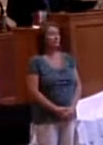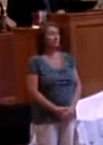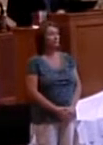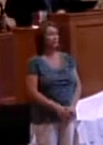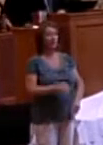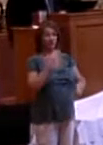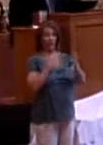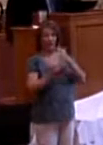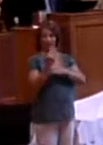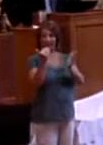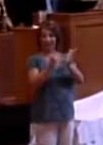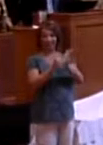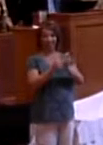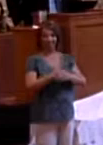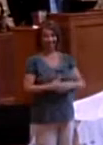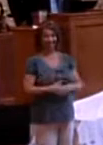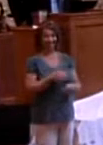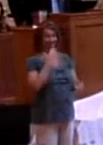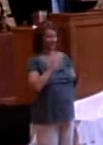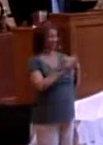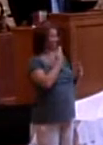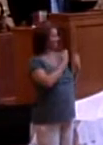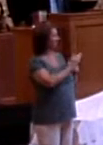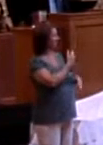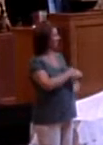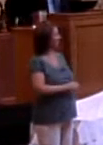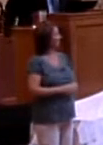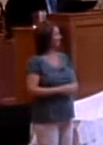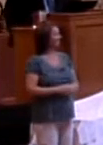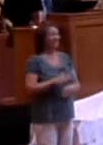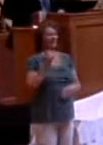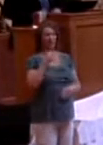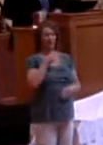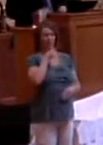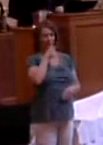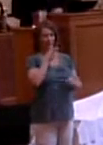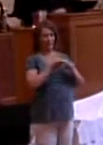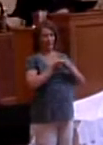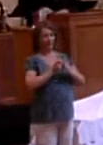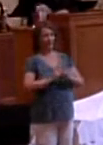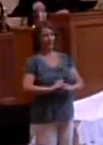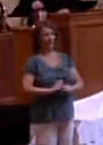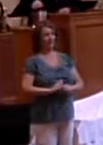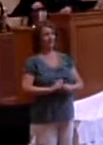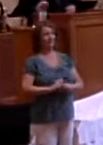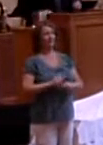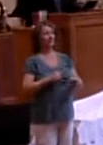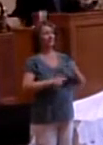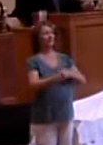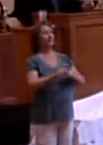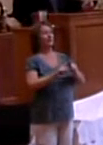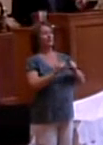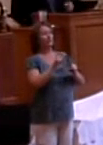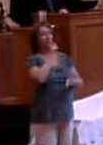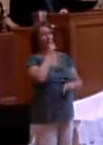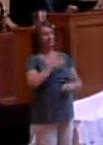Good morning again. Let's see if I can make the mic change. Might have to kill the pulpit mic now.